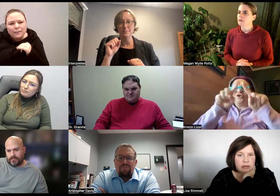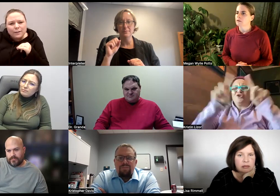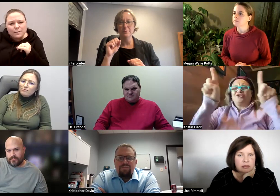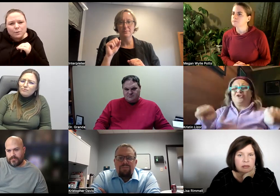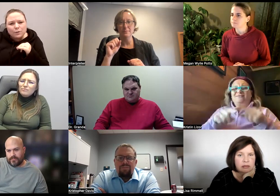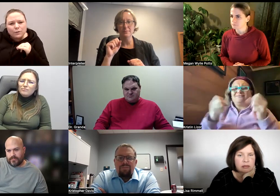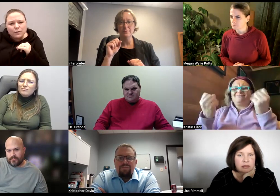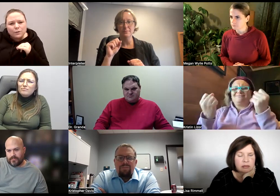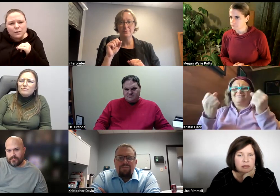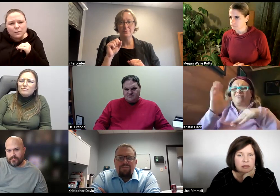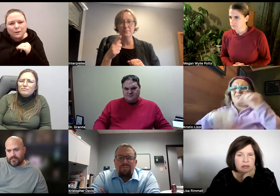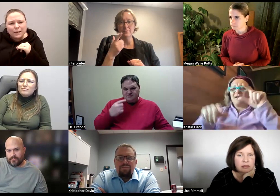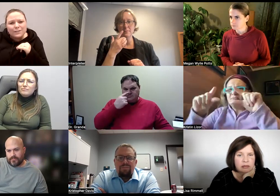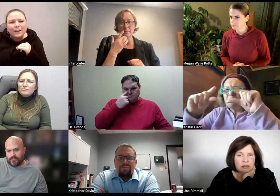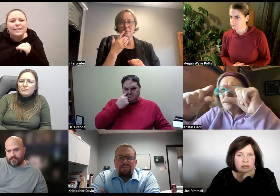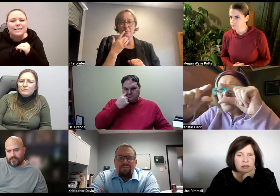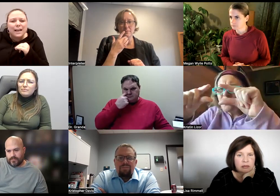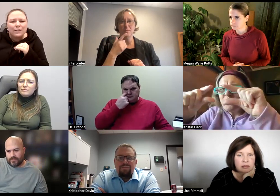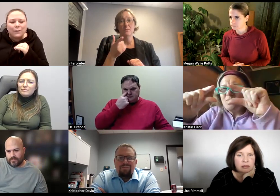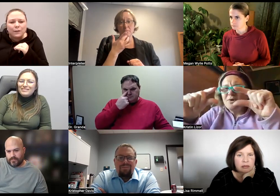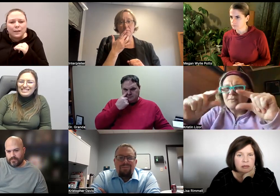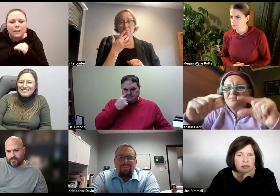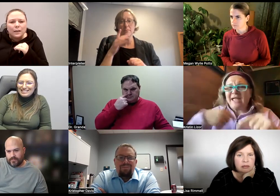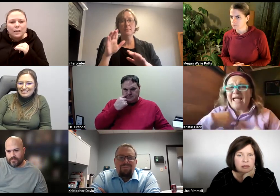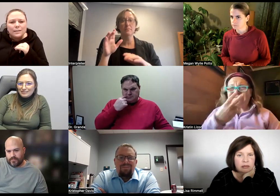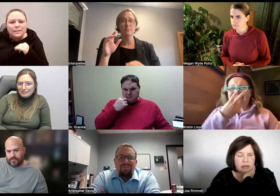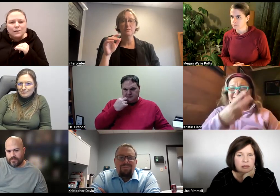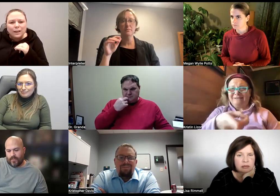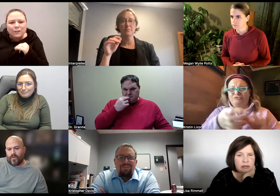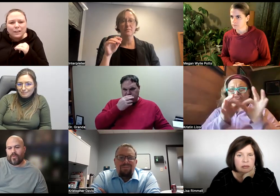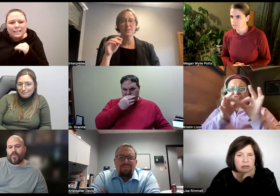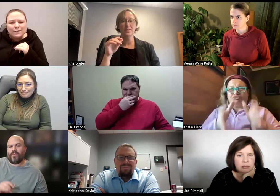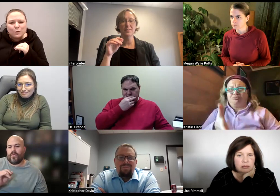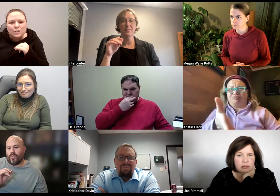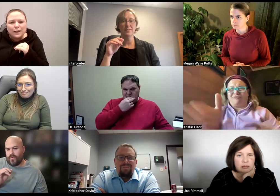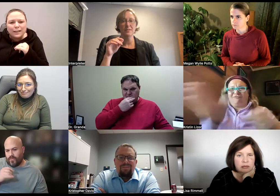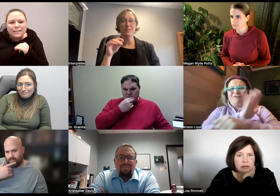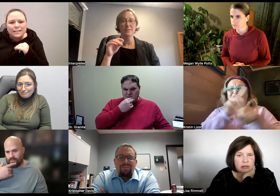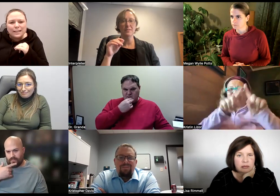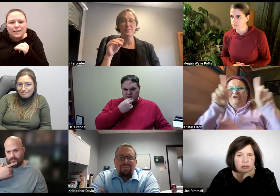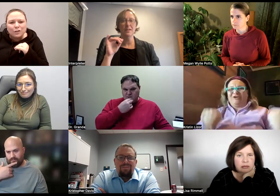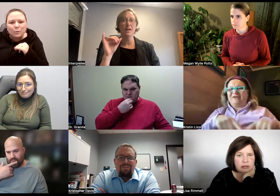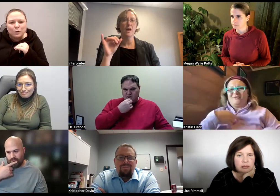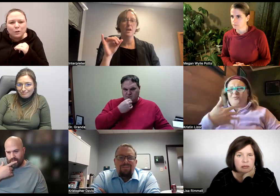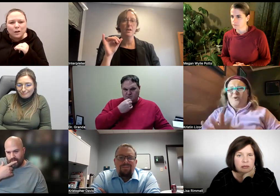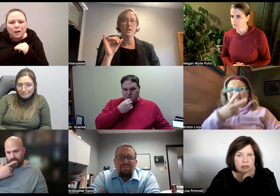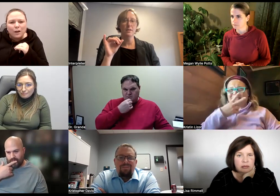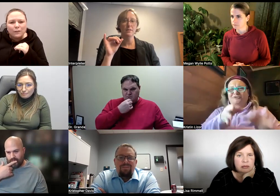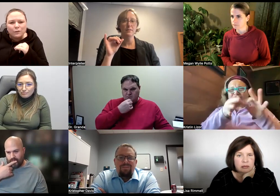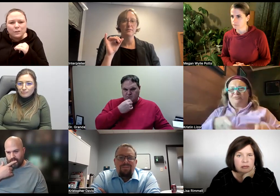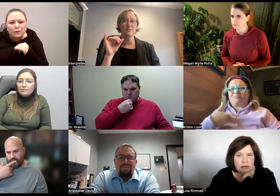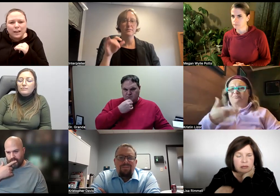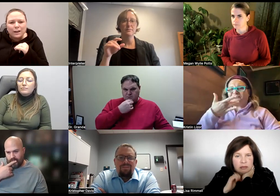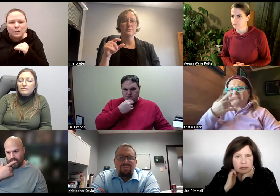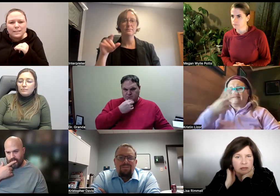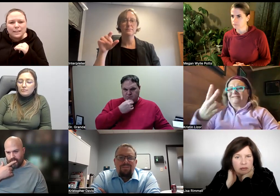Chrissy Davis, pull the full screen so I can sign rather than looking really small so I can see the interpreter on